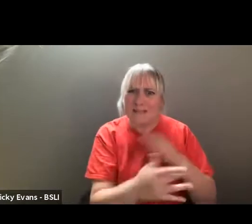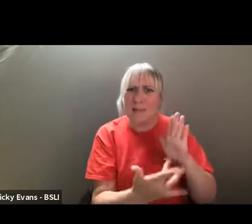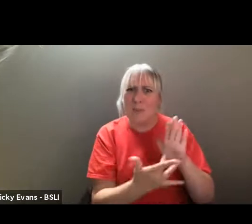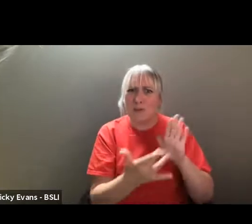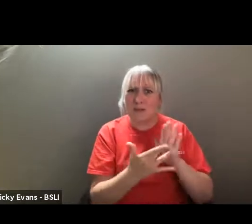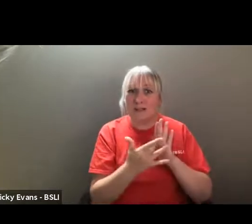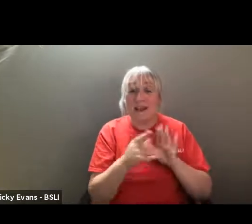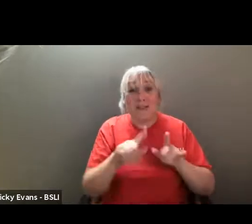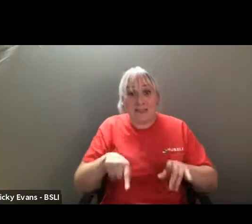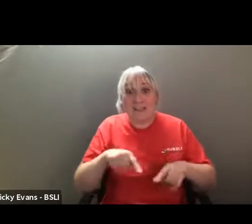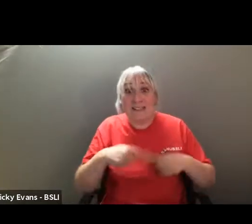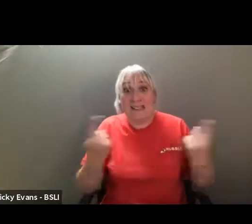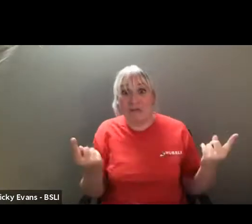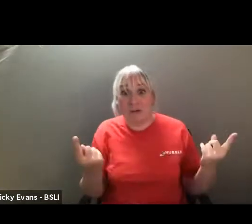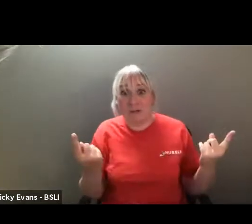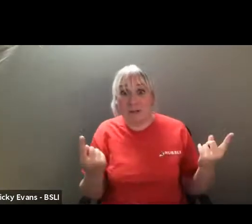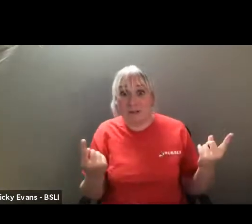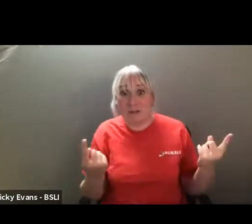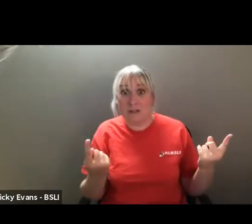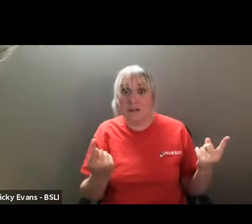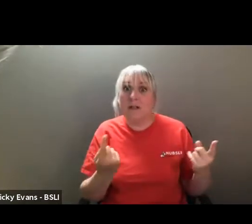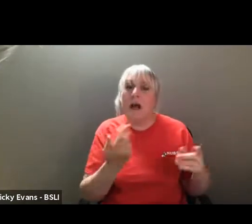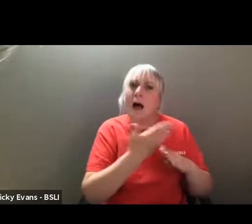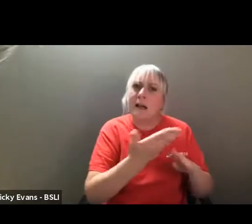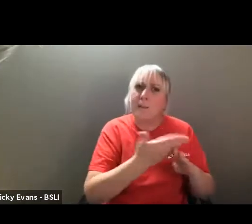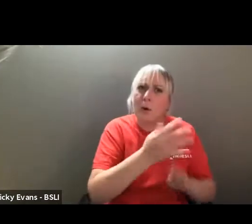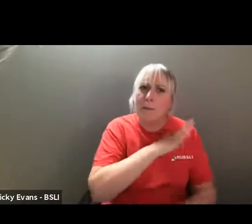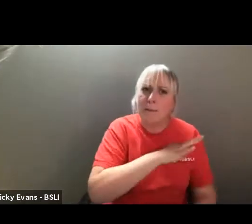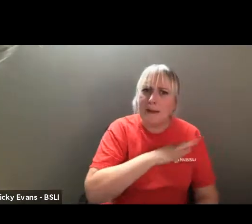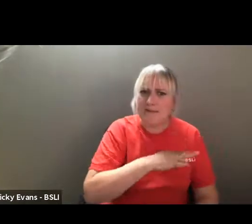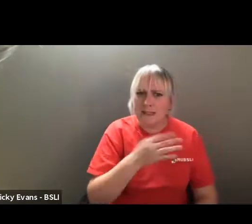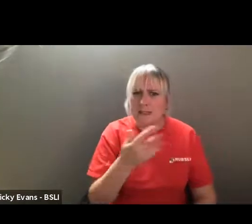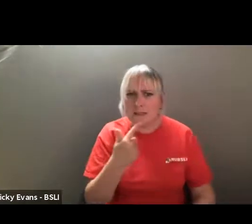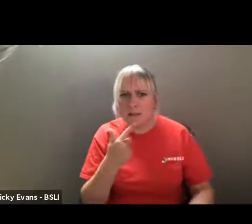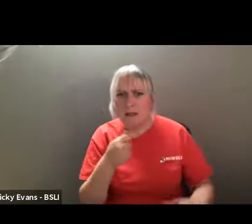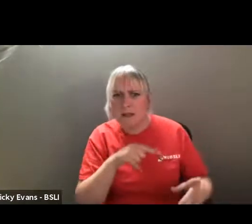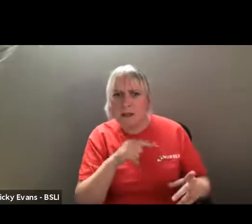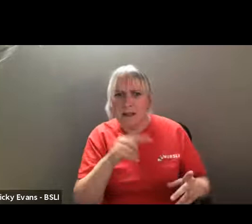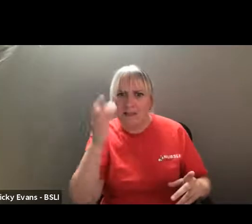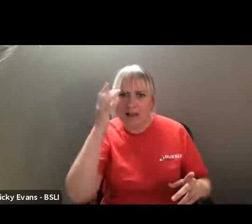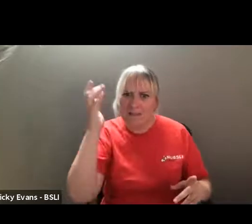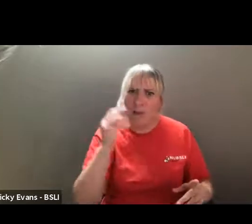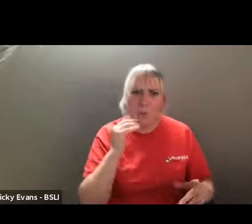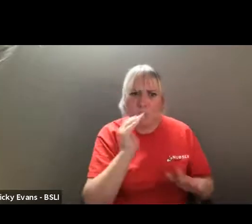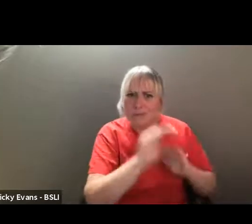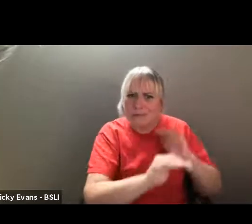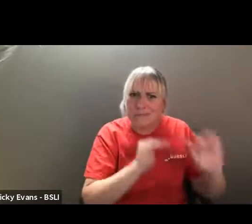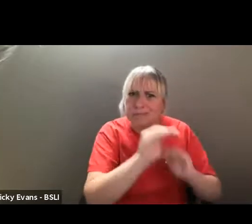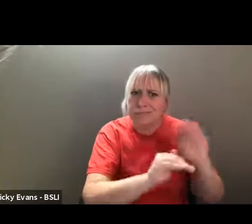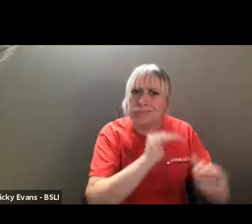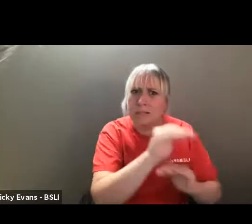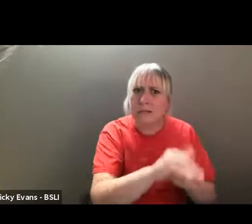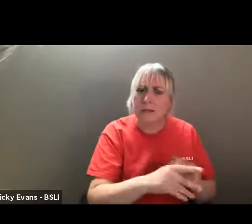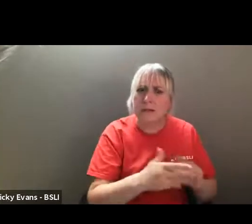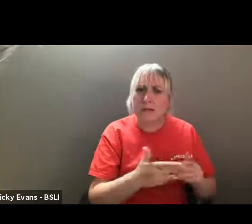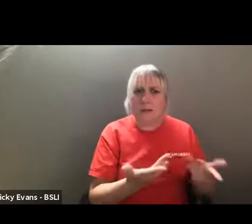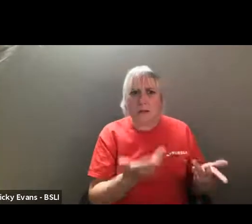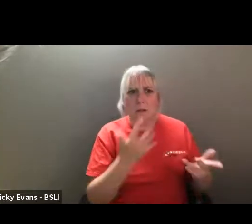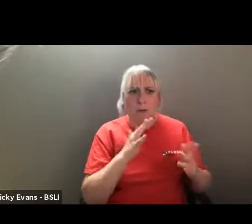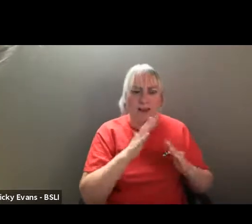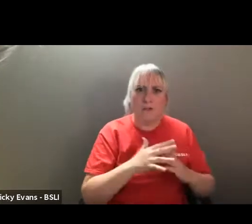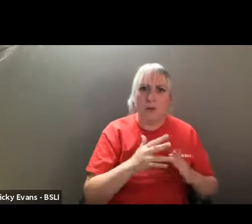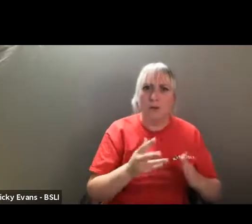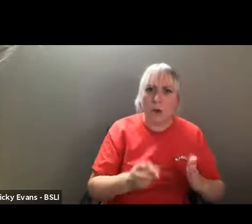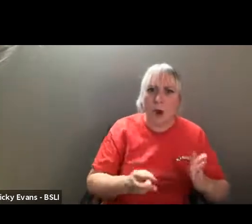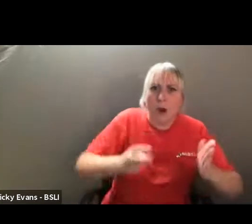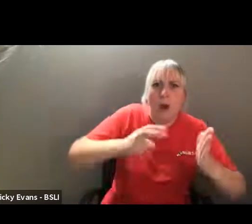unemployment benefits and basic income, is if you were on unemployment benefits during this period, you've got to check in with the employment benefit office